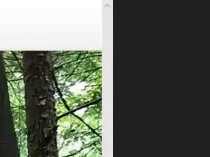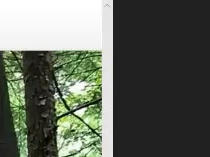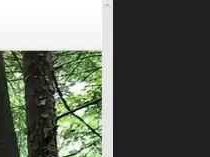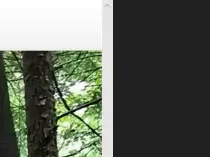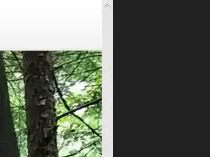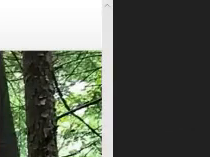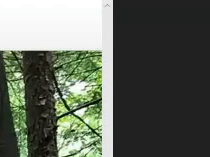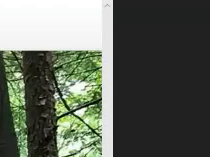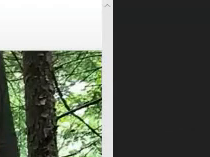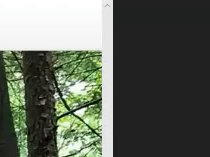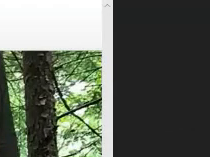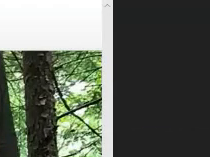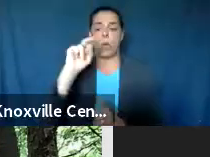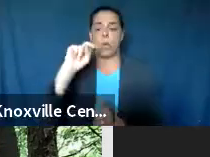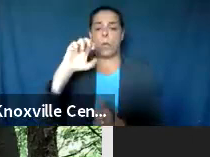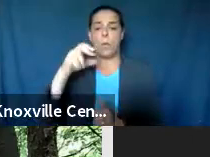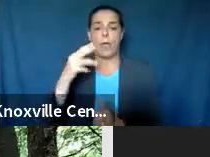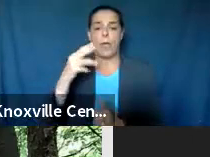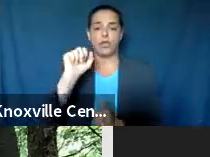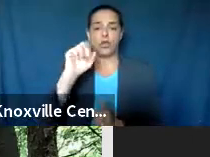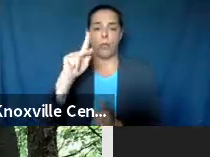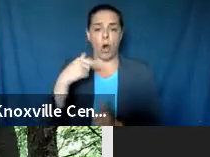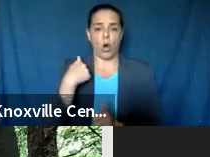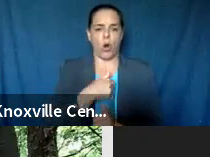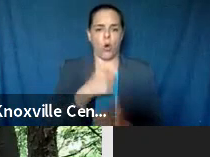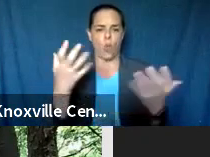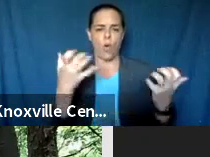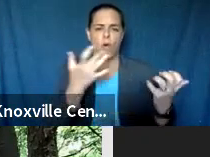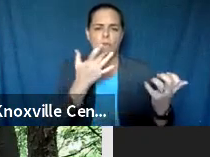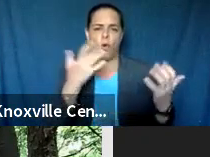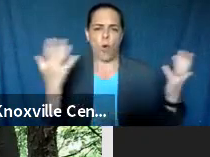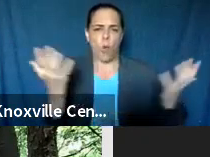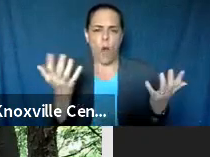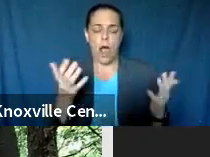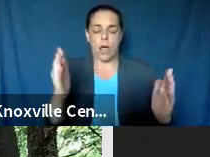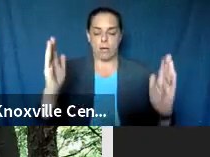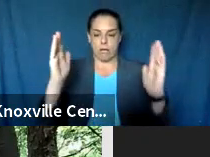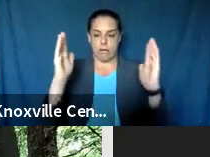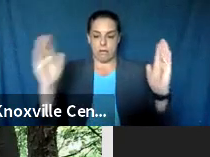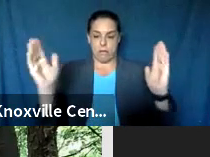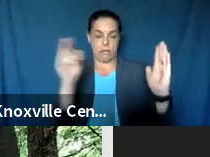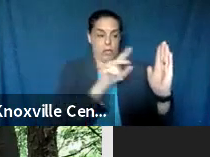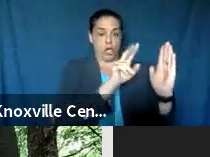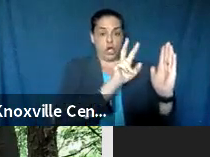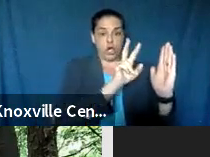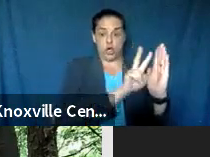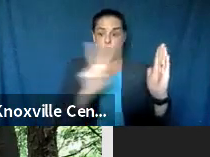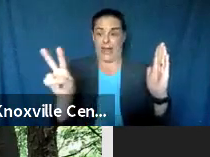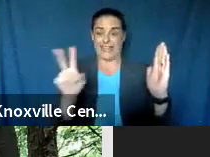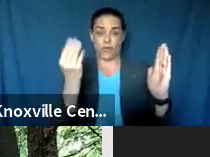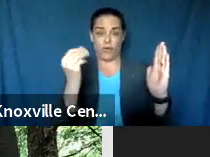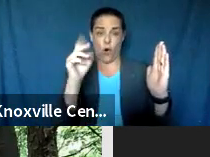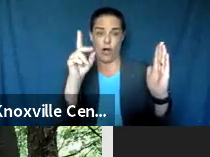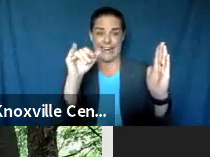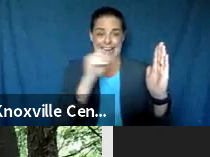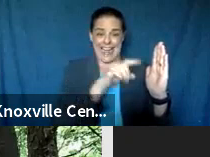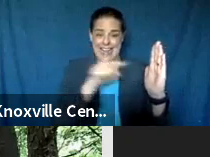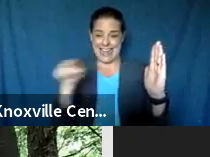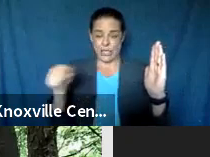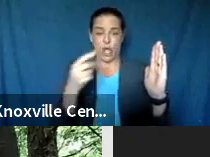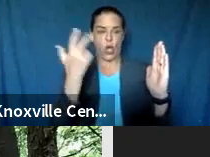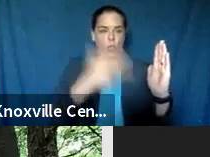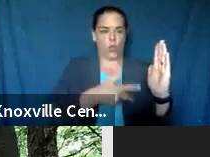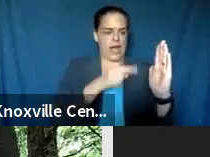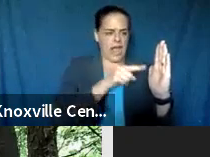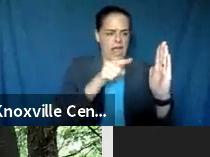what we want to see is no 3-day statistically significant shifts within a 14-day time